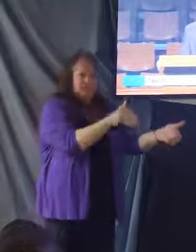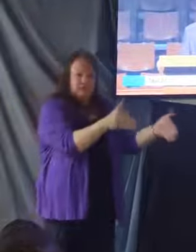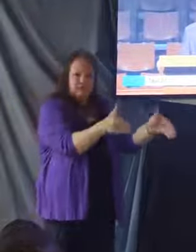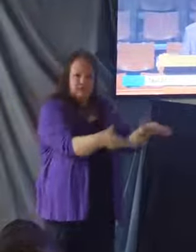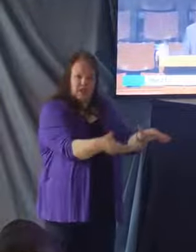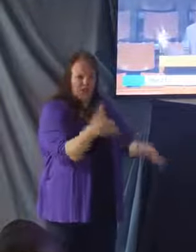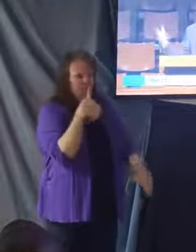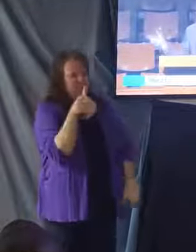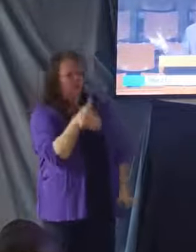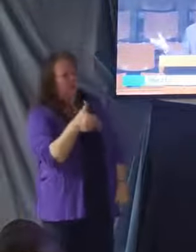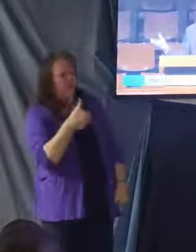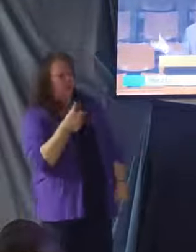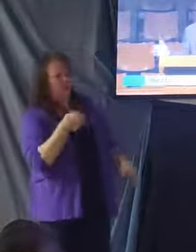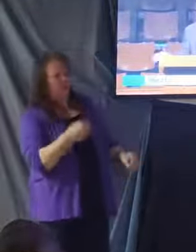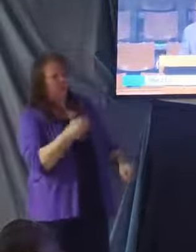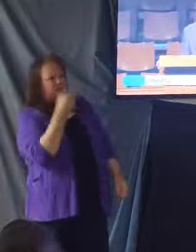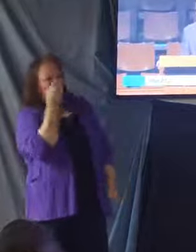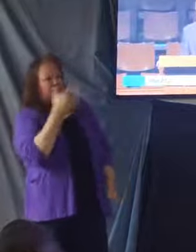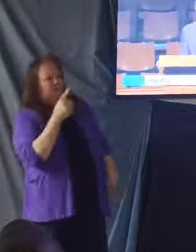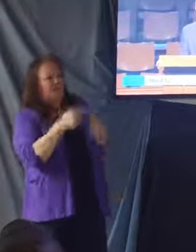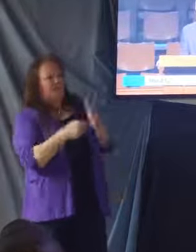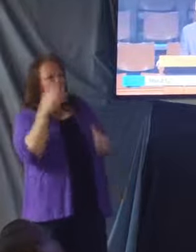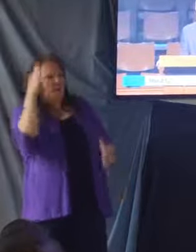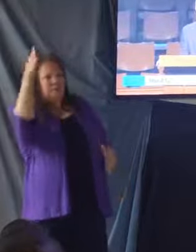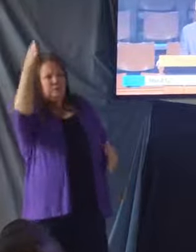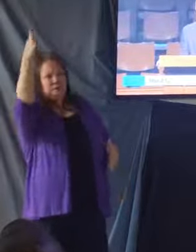life, and it seems they have no care about eternity.